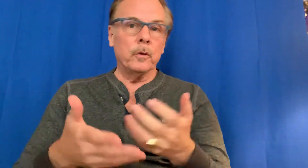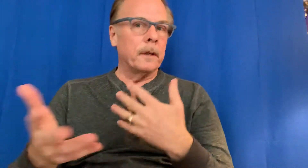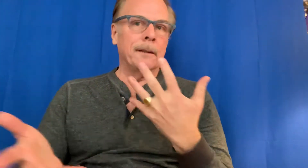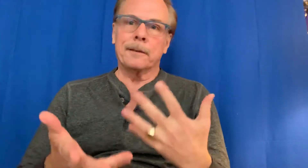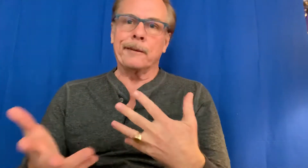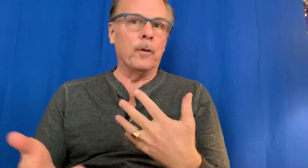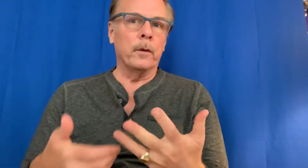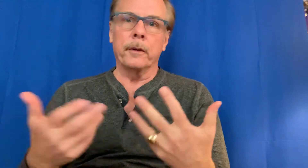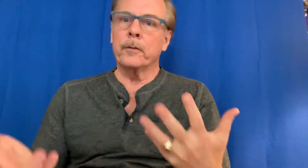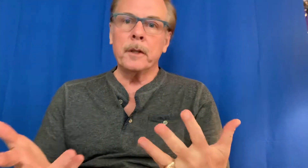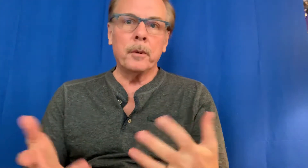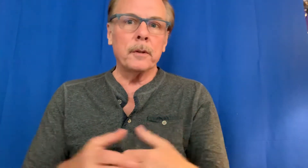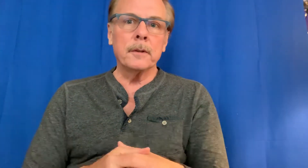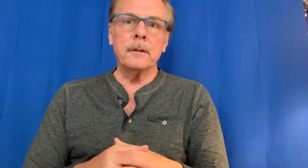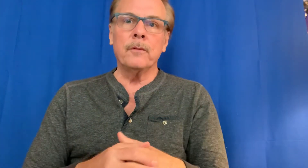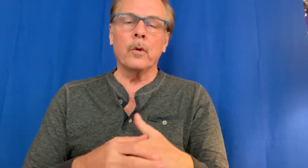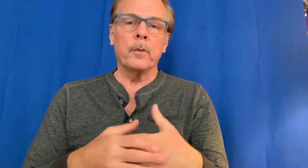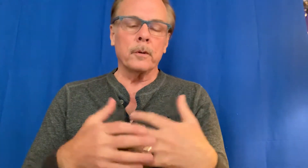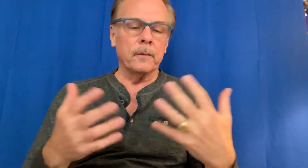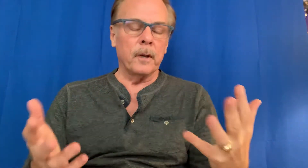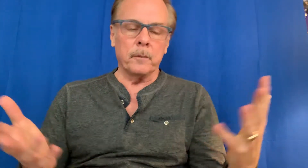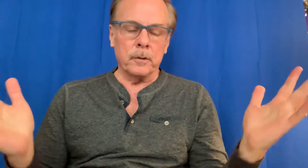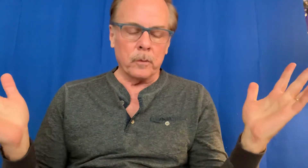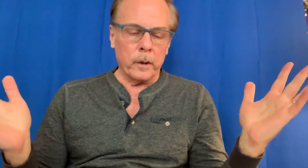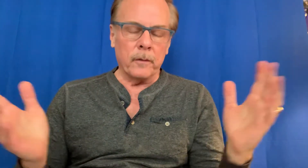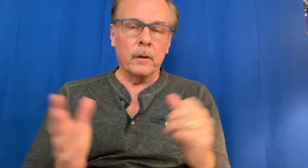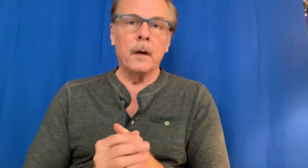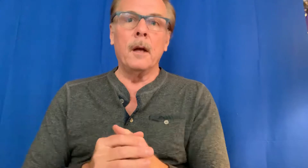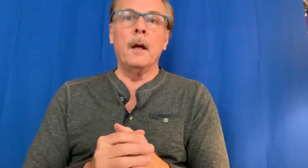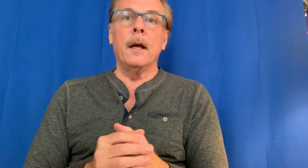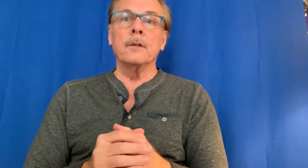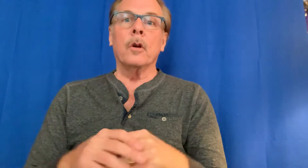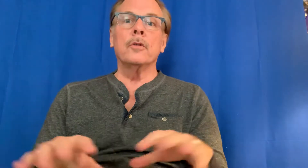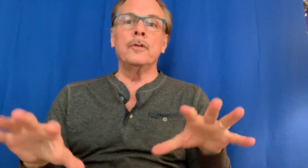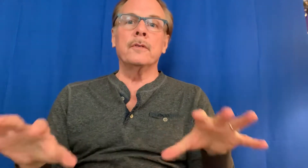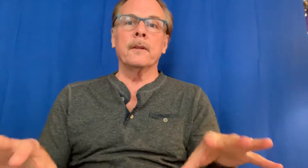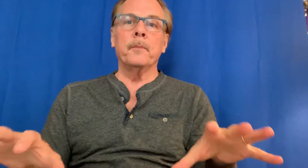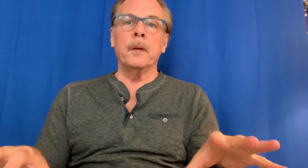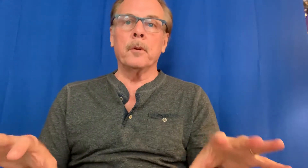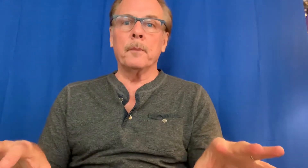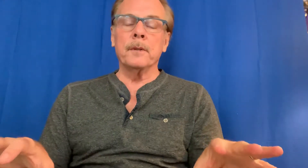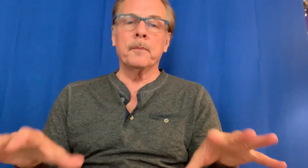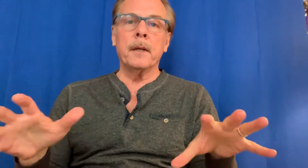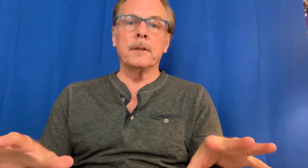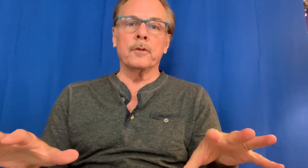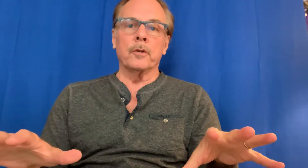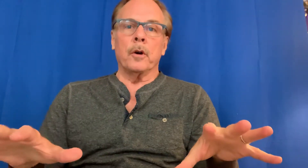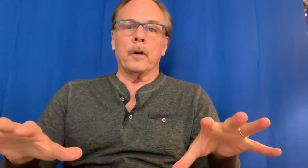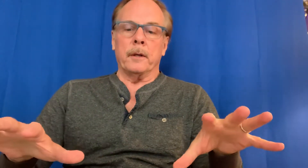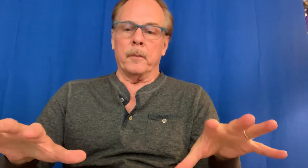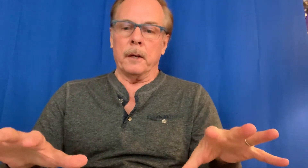and this can go on to 3-person, 4-person, 5-person, whatever, as long as you set the people up in space that you're talking about.